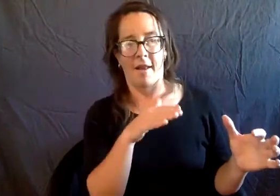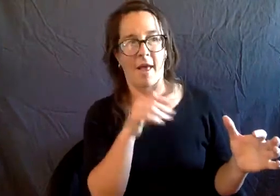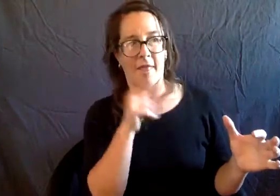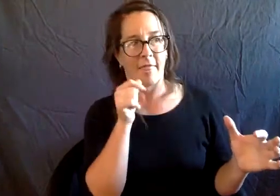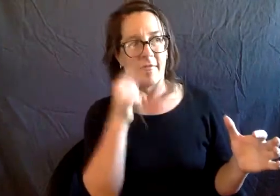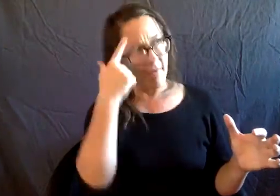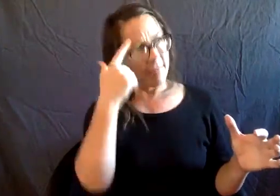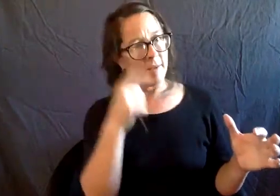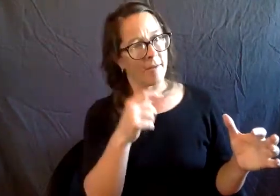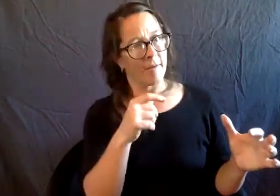anticipated happening.